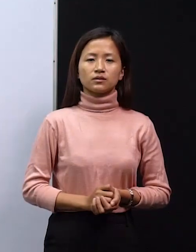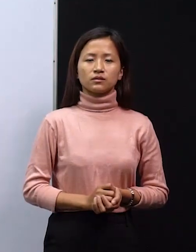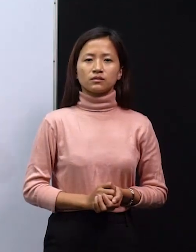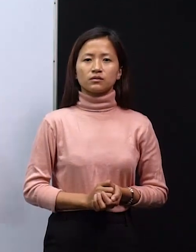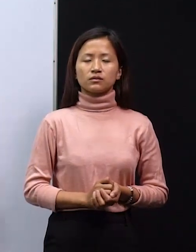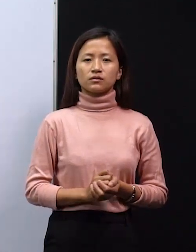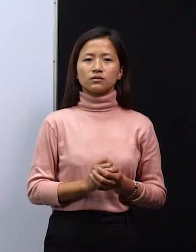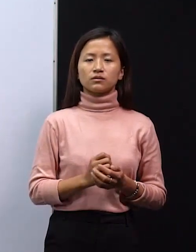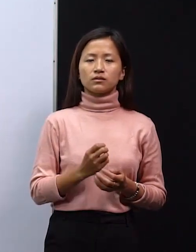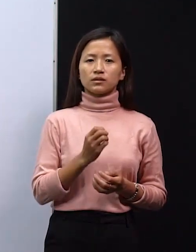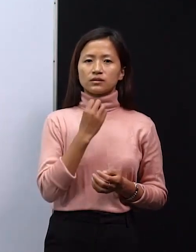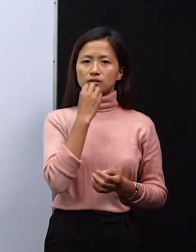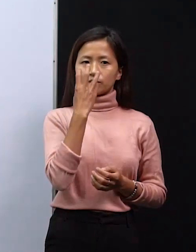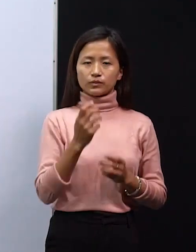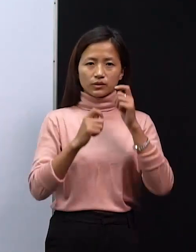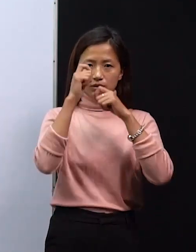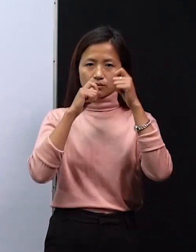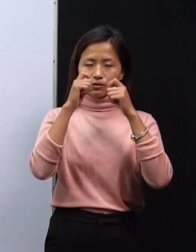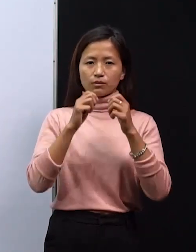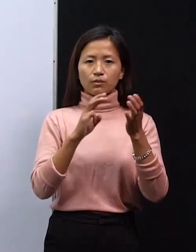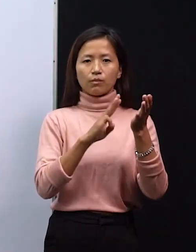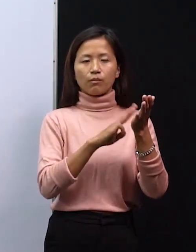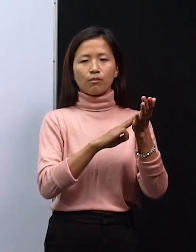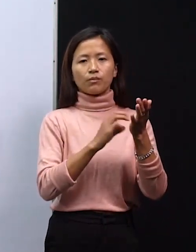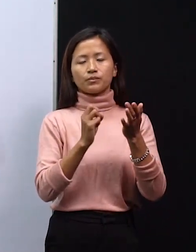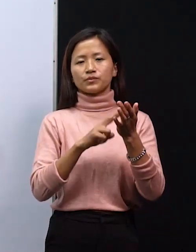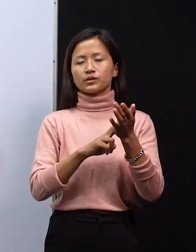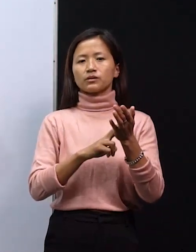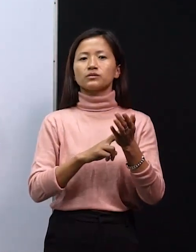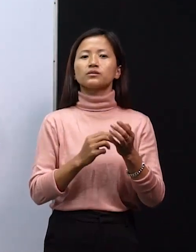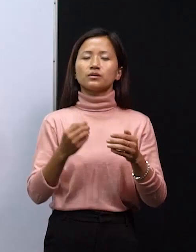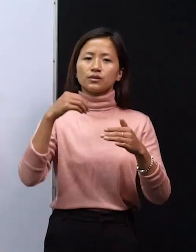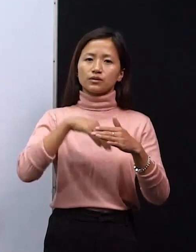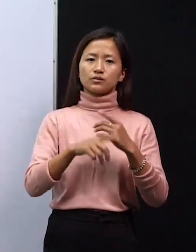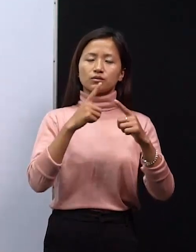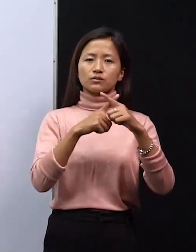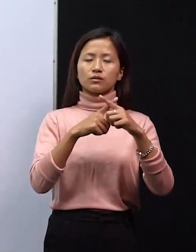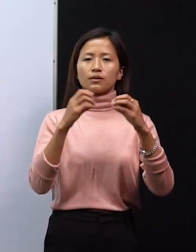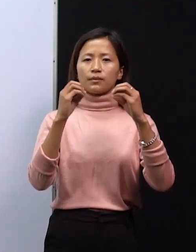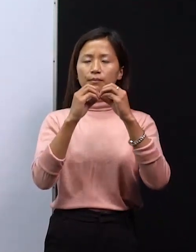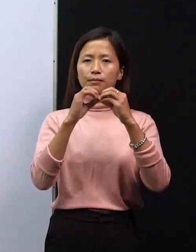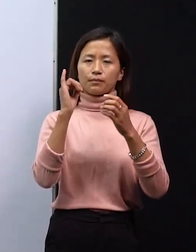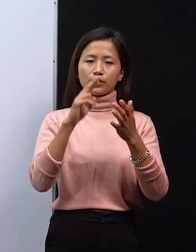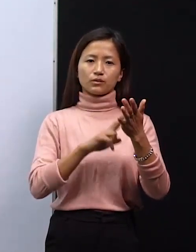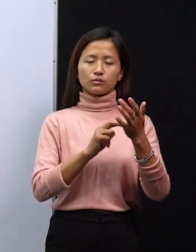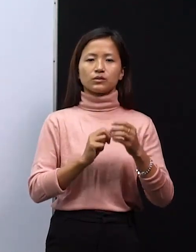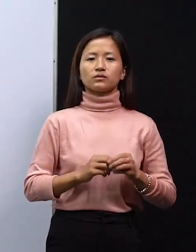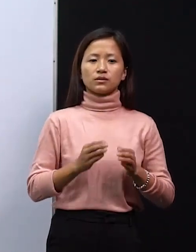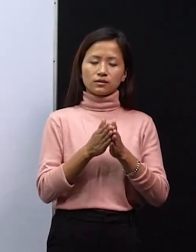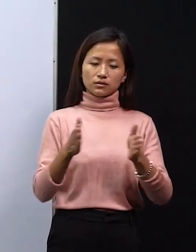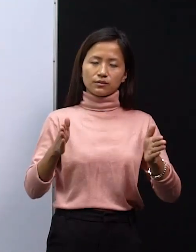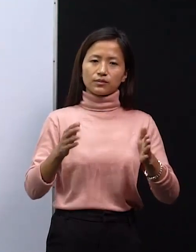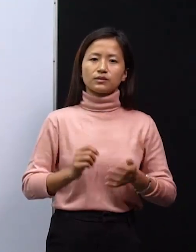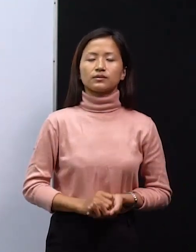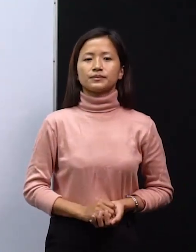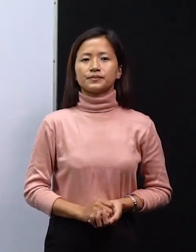Plus this is a simple expression, a monomial into a binomial. You multiply them separately. When you